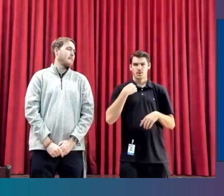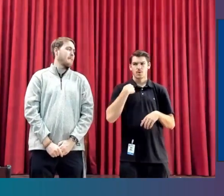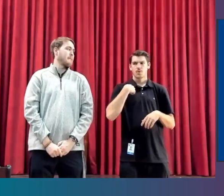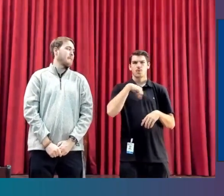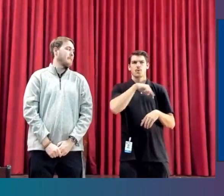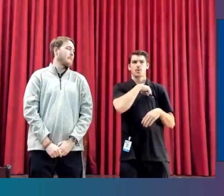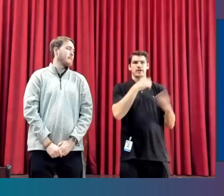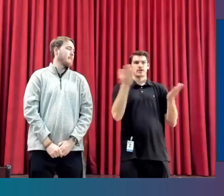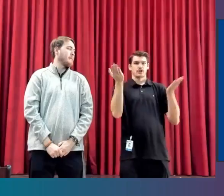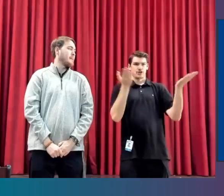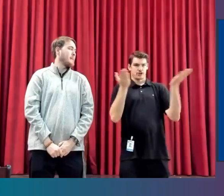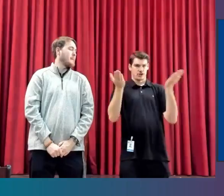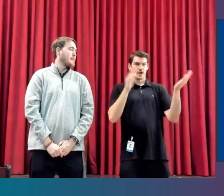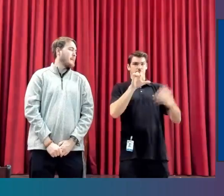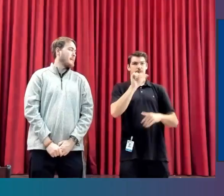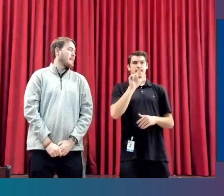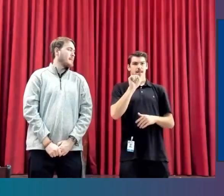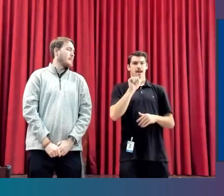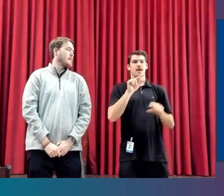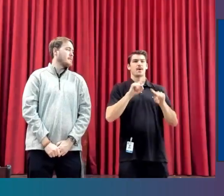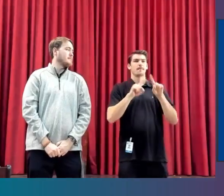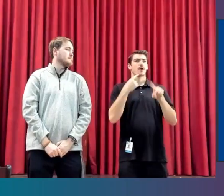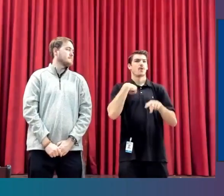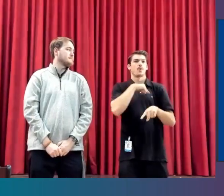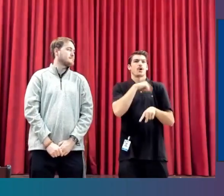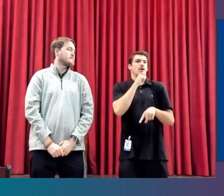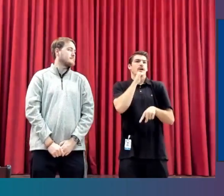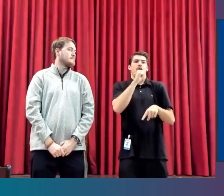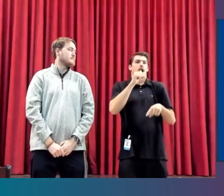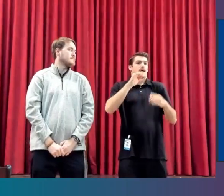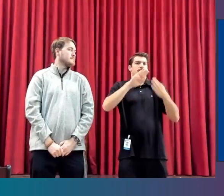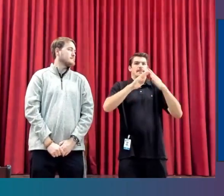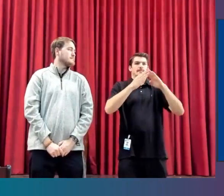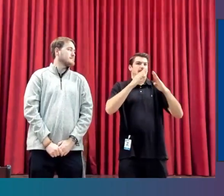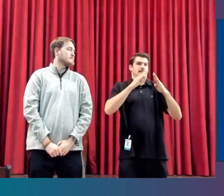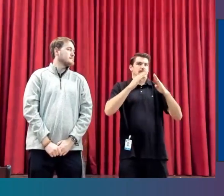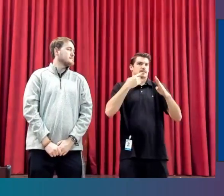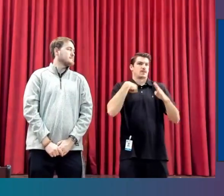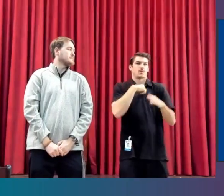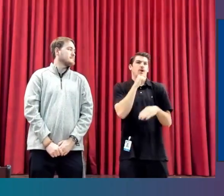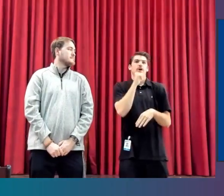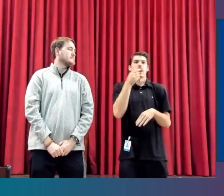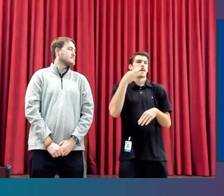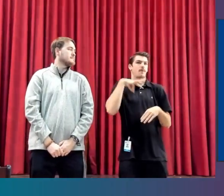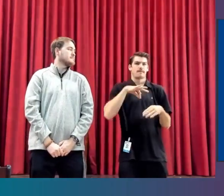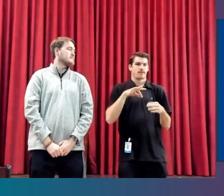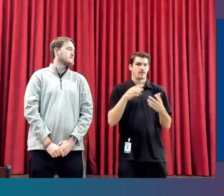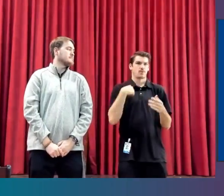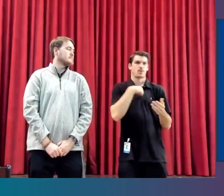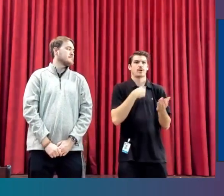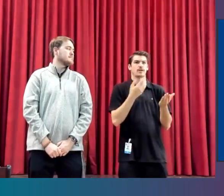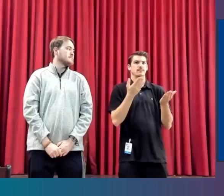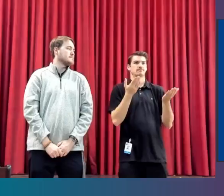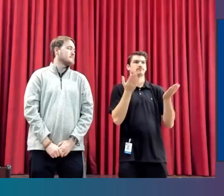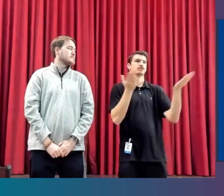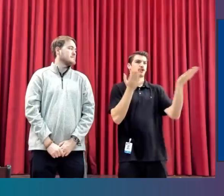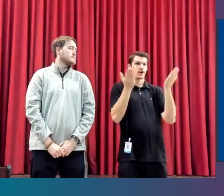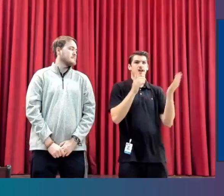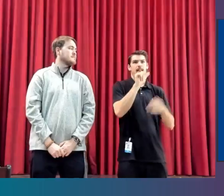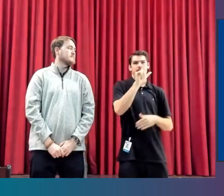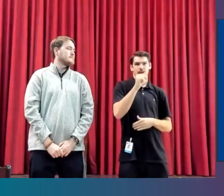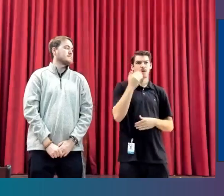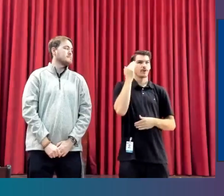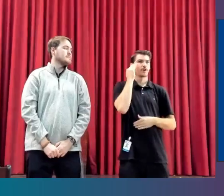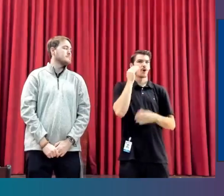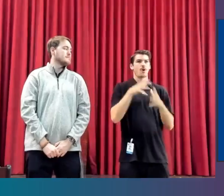serve LA, but we're not the city. So we're just a nonprofit, right? So we serve LA, we know a lot